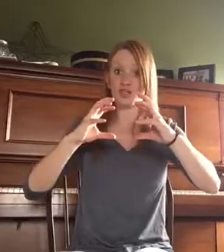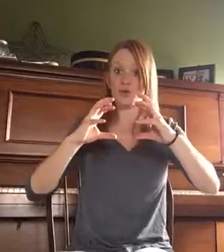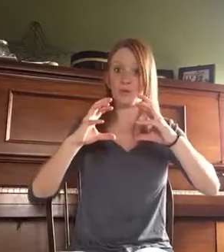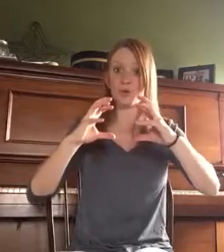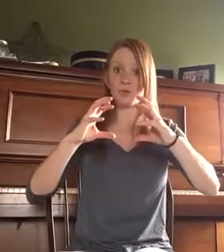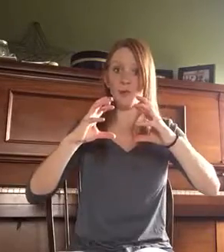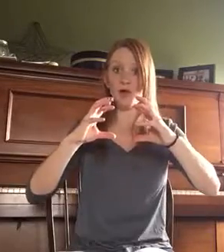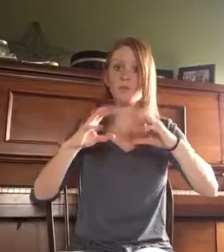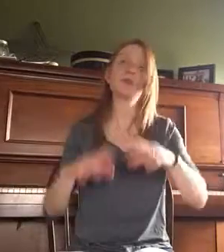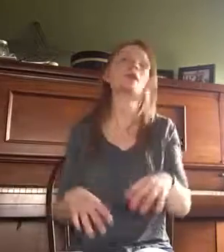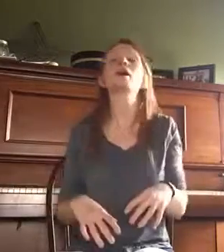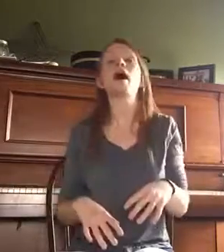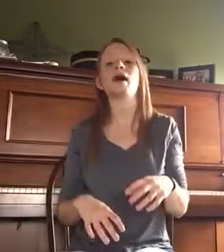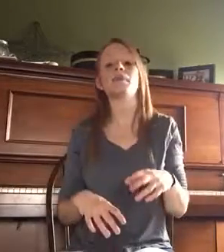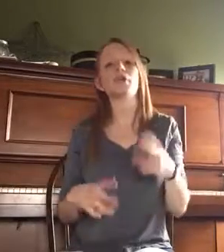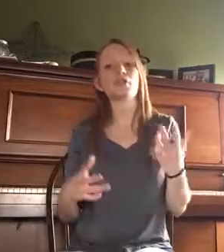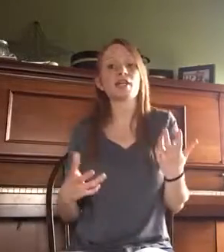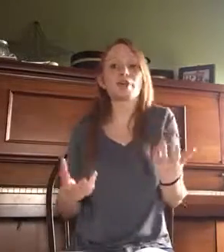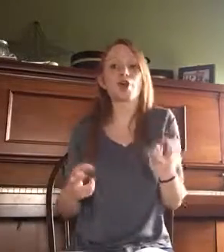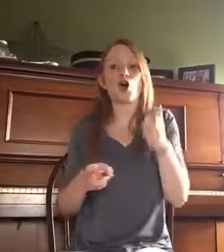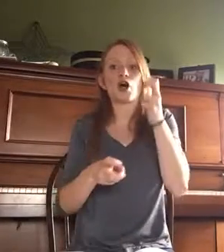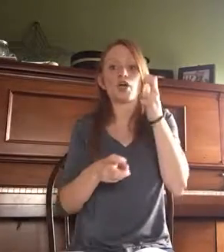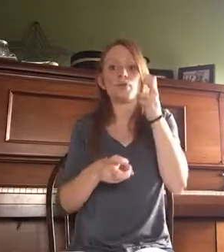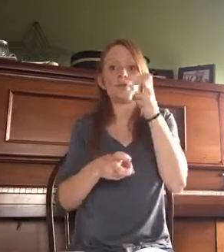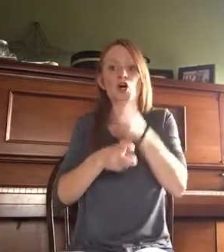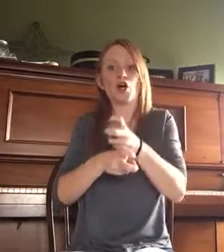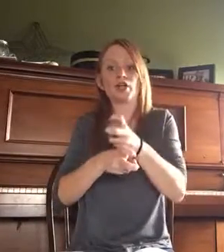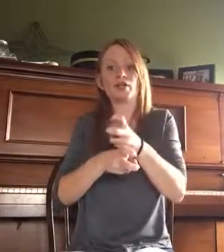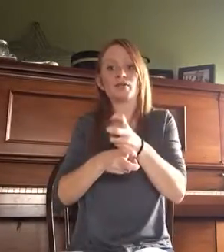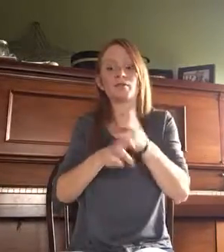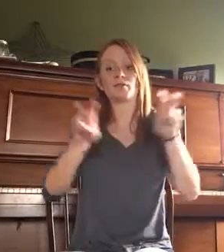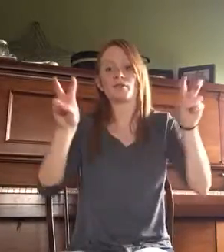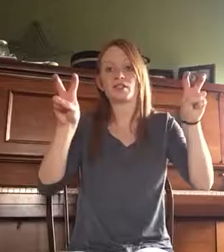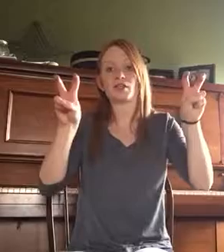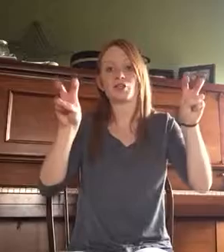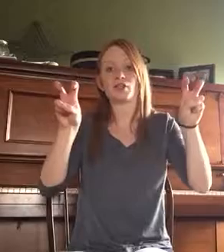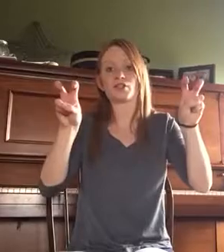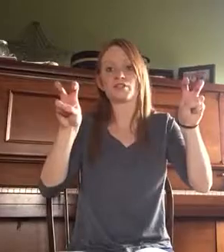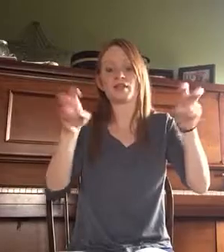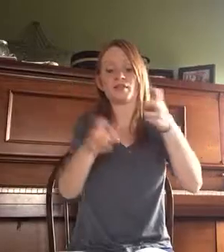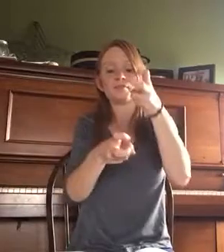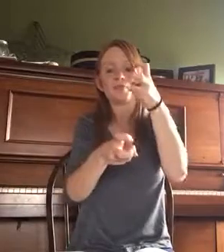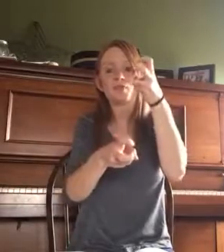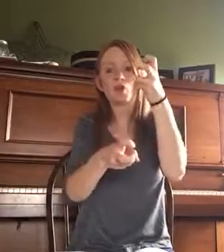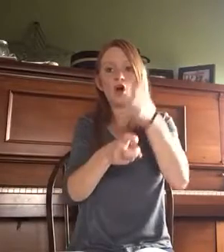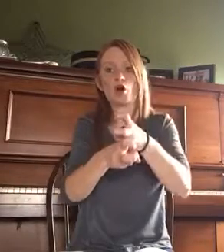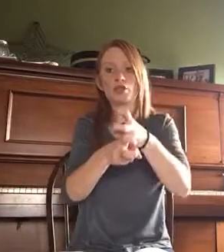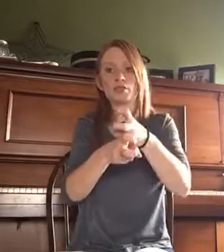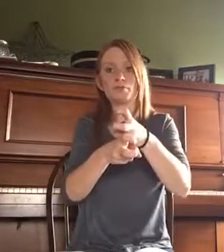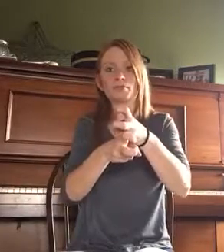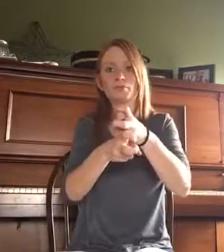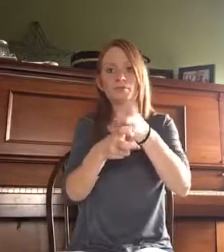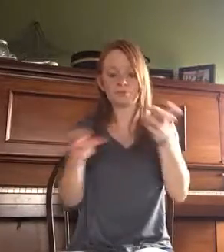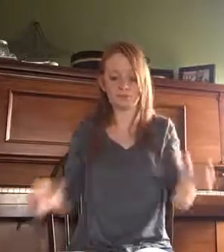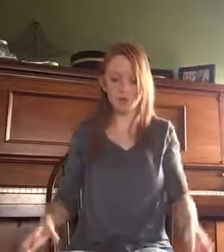show a bowling ball. The other sign for hard would be hard, so that's the scrunched V, hard.